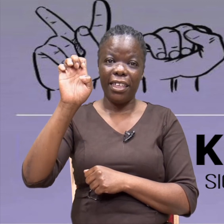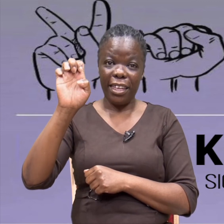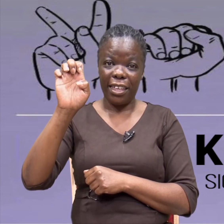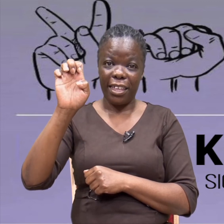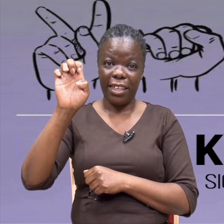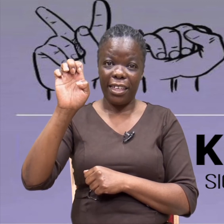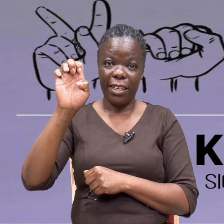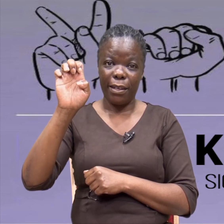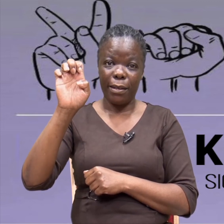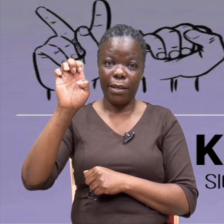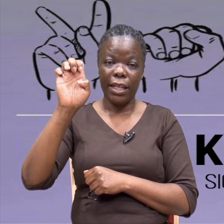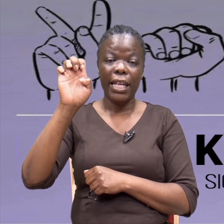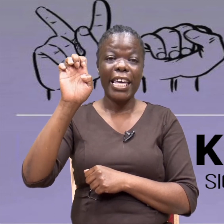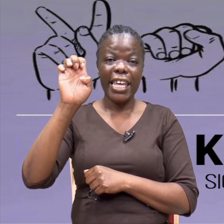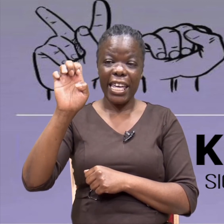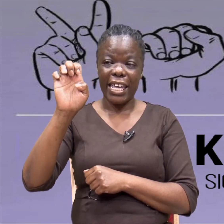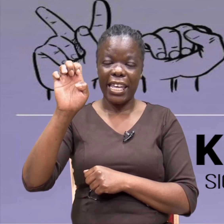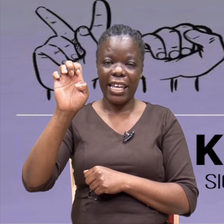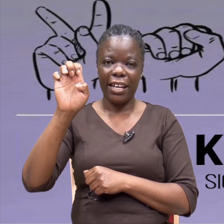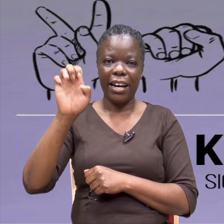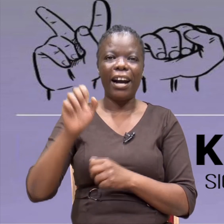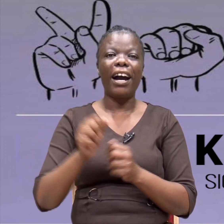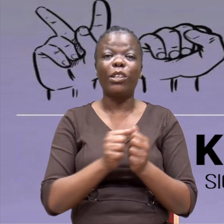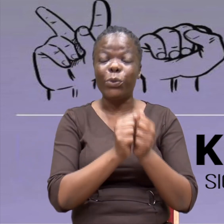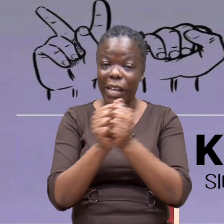E. E. Aha. Together.